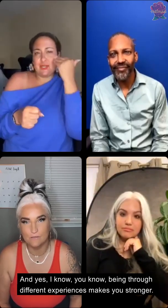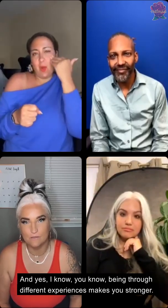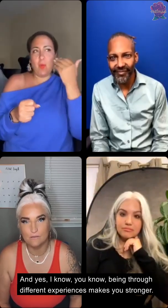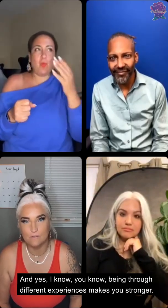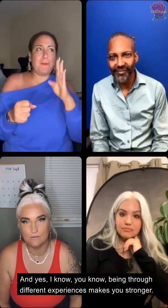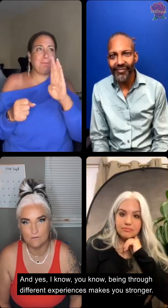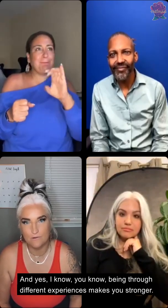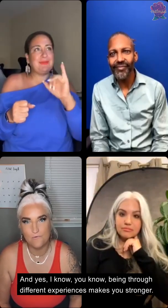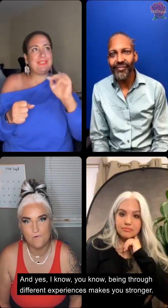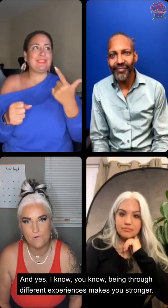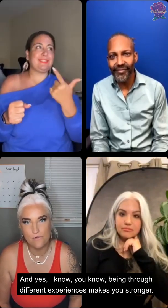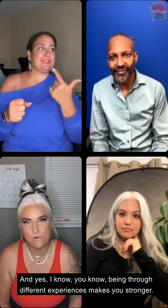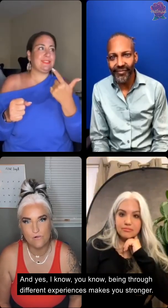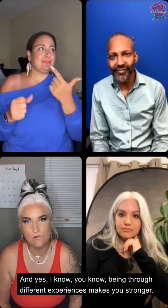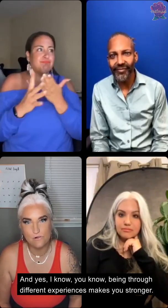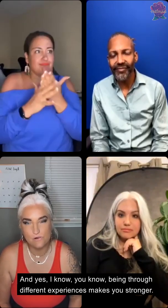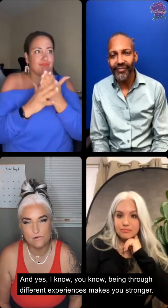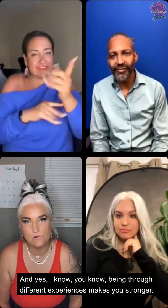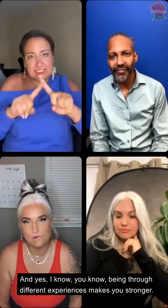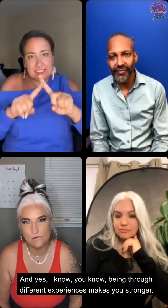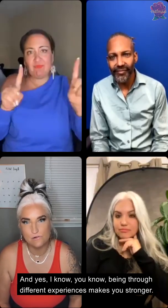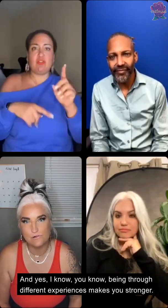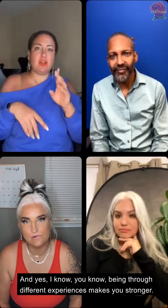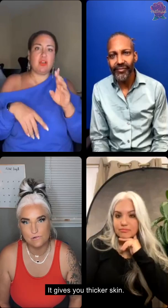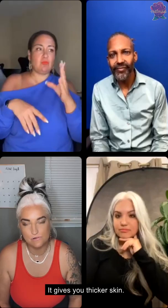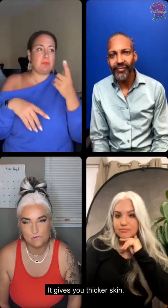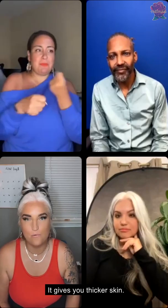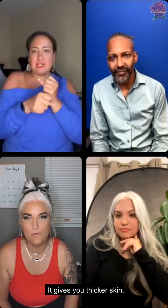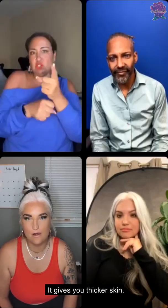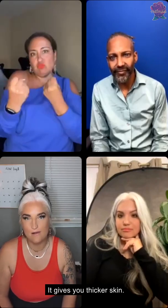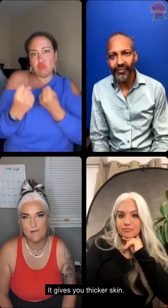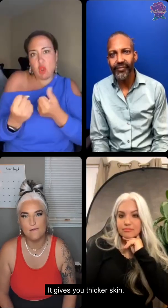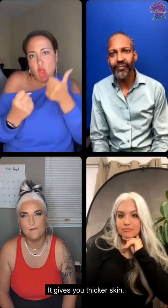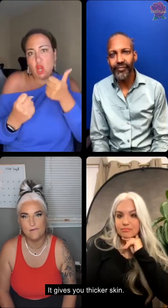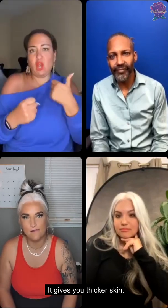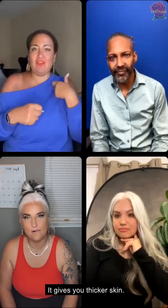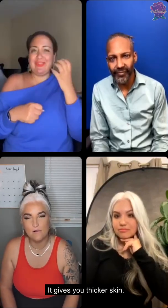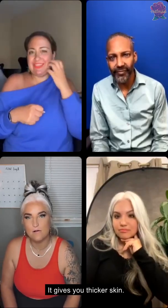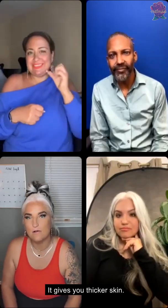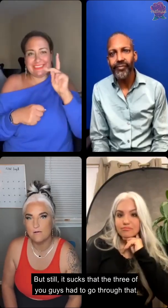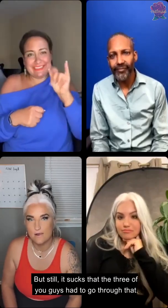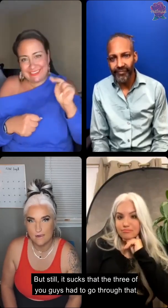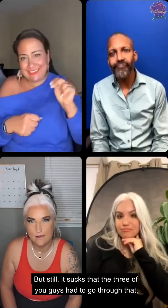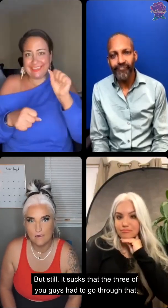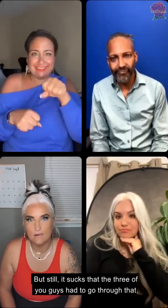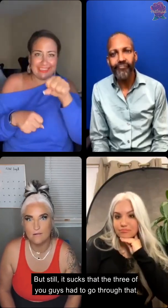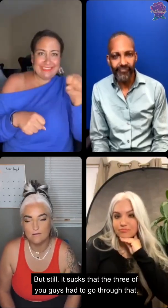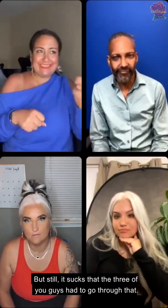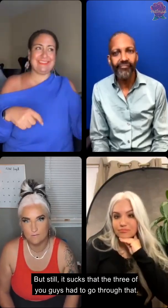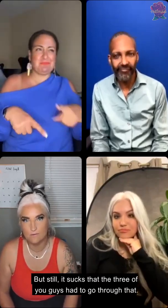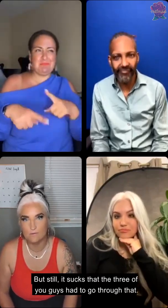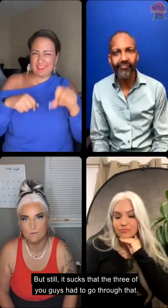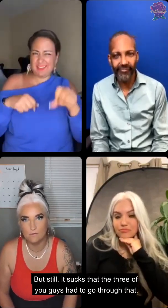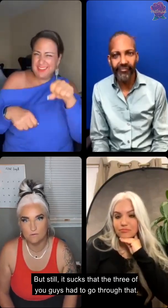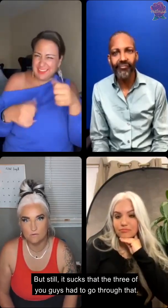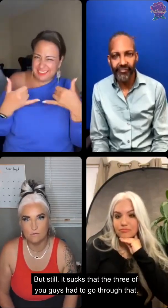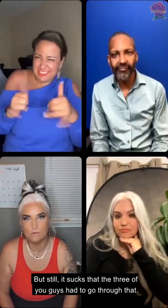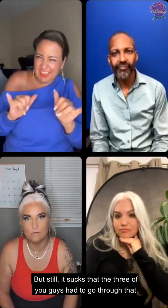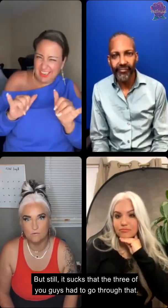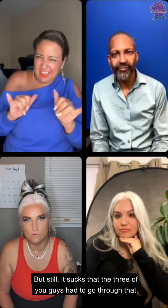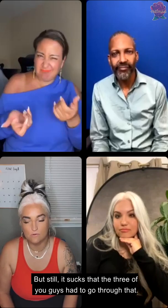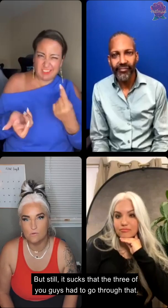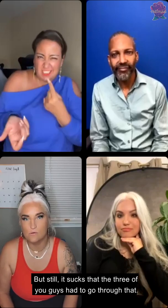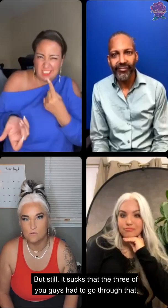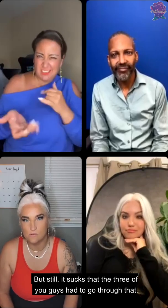I know, being through different experiences make you stronger, it gives you thicker skin, but still,